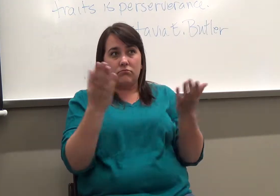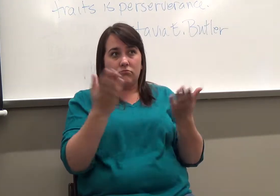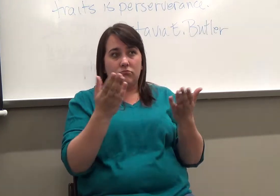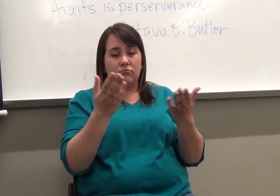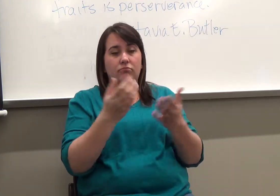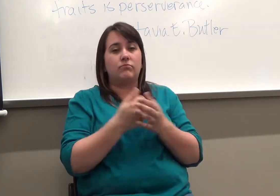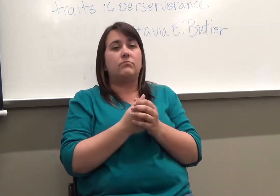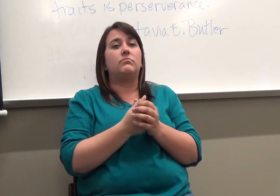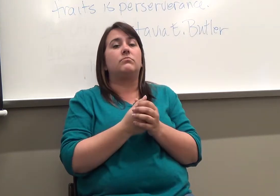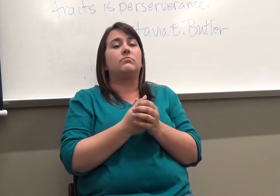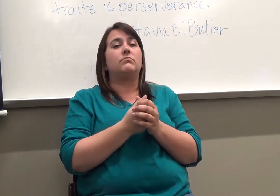was,